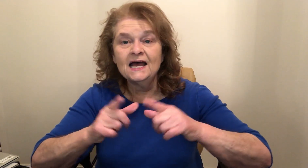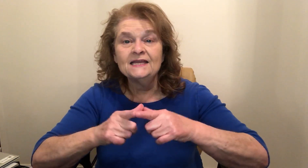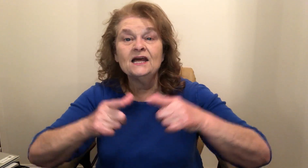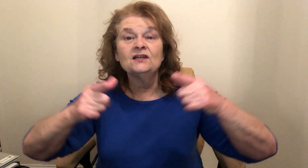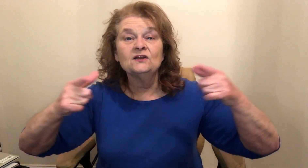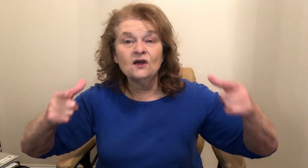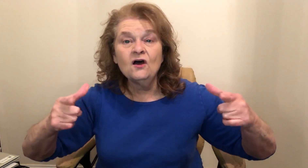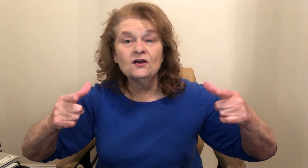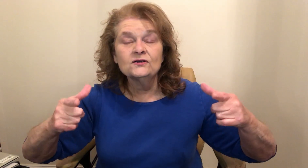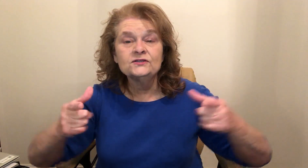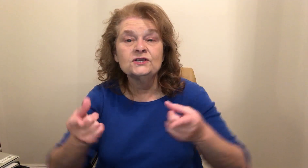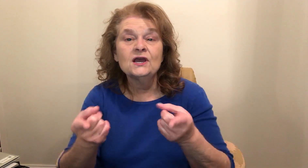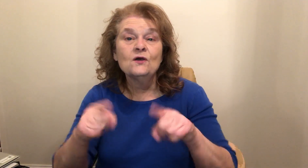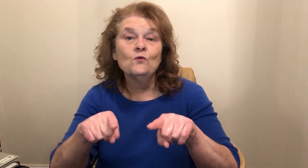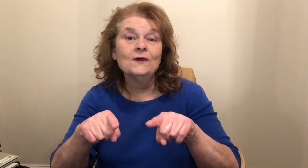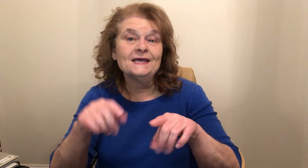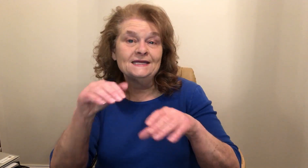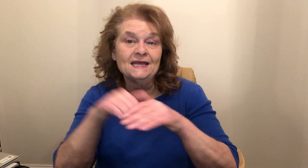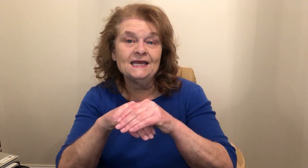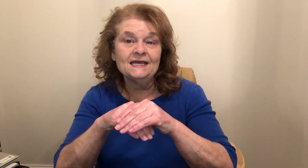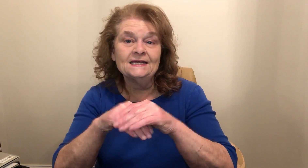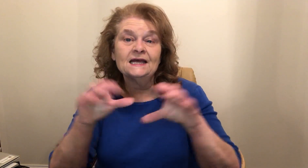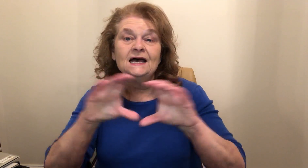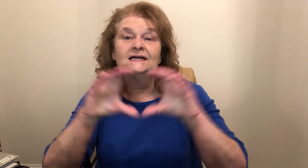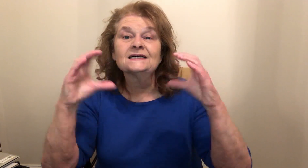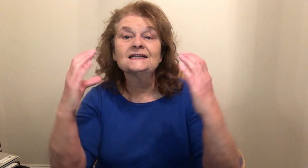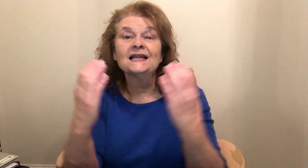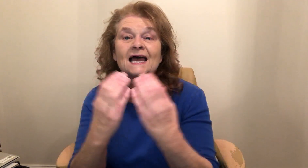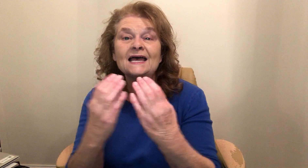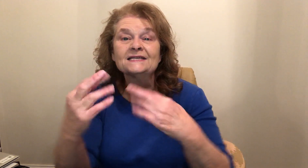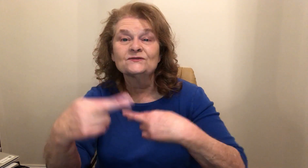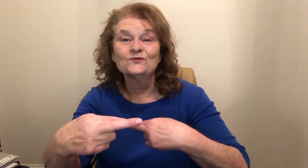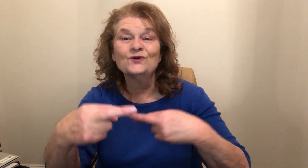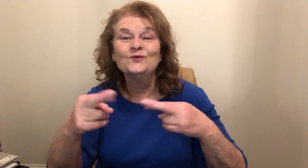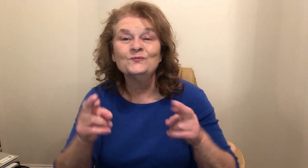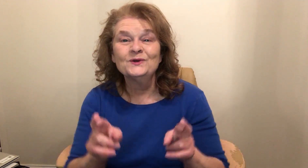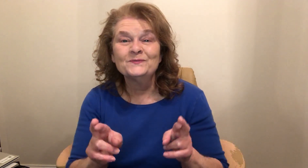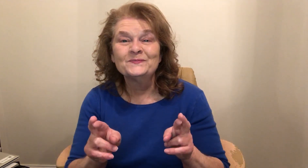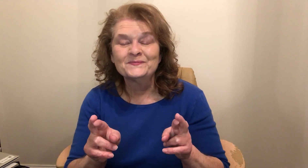sign large when in a classroom.